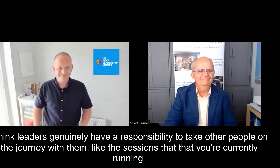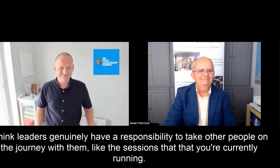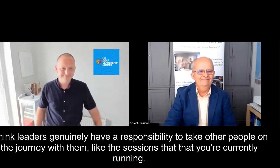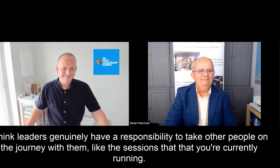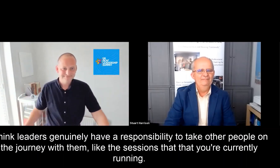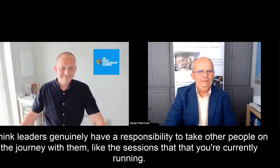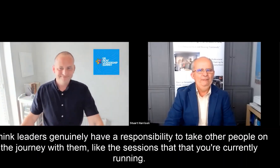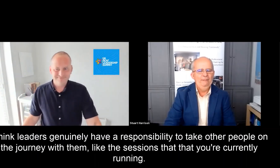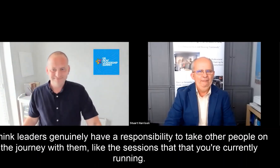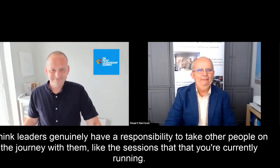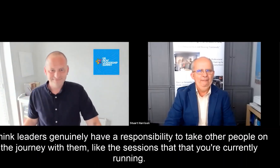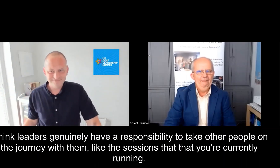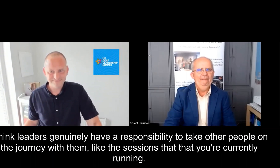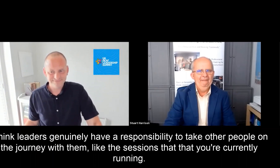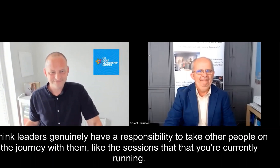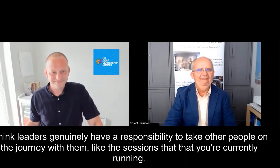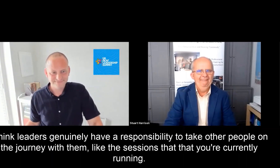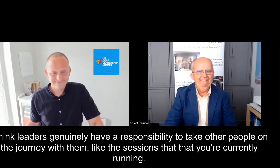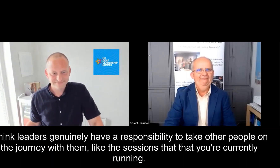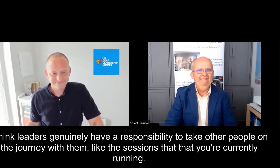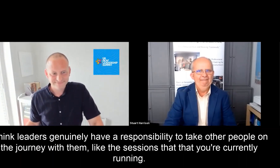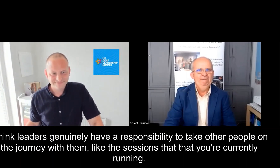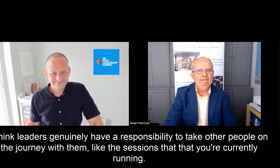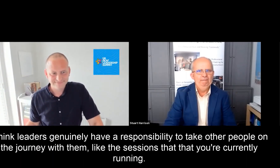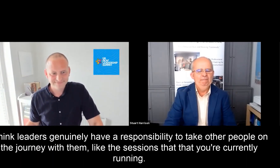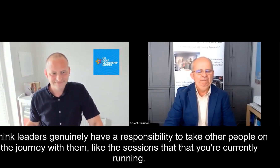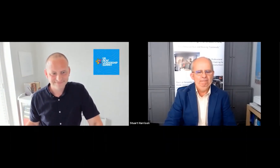them, like these sessions that you're currently running.